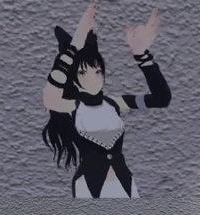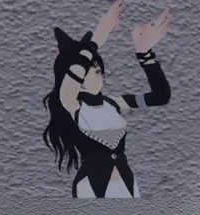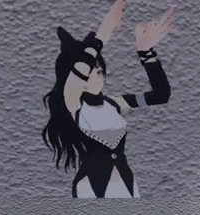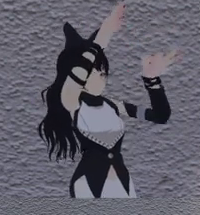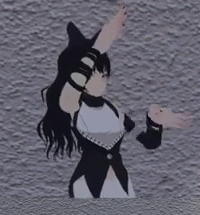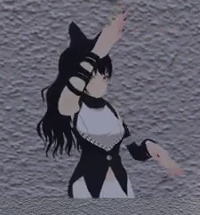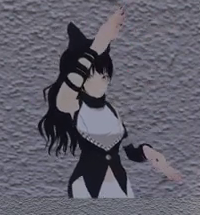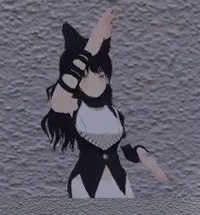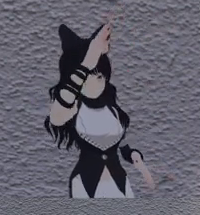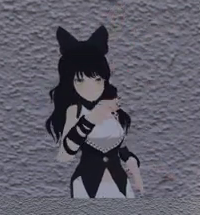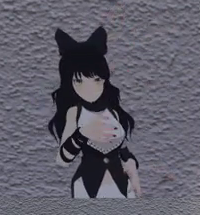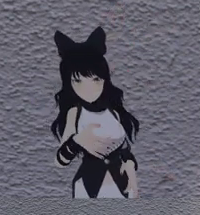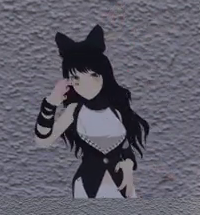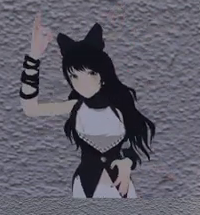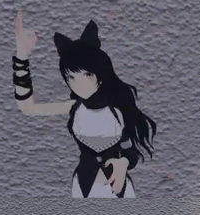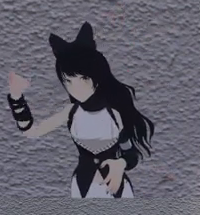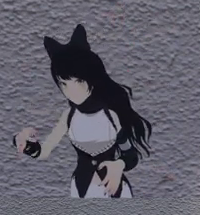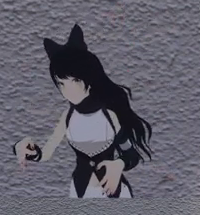Jail.